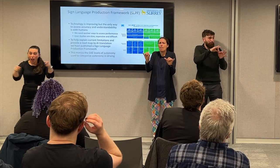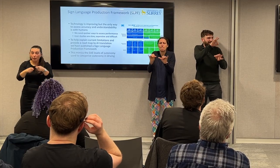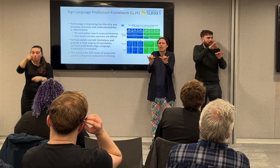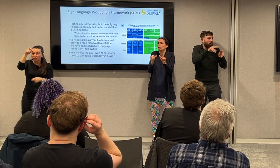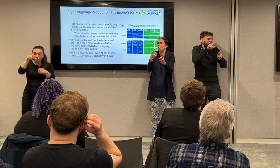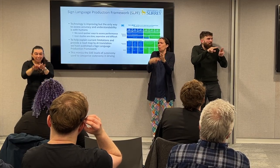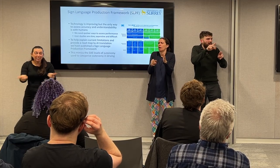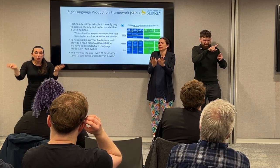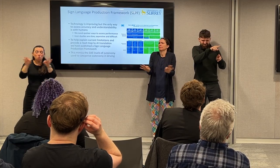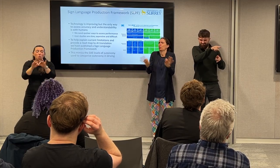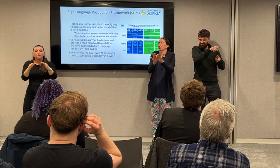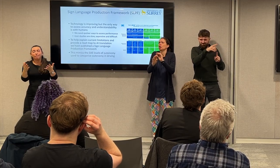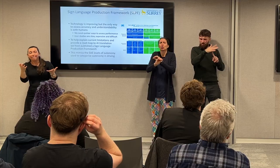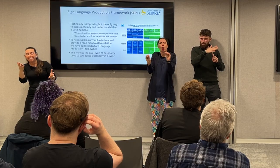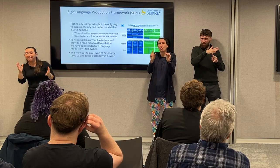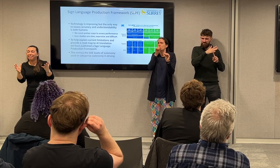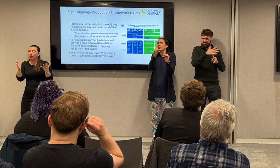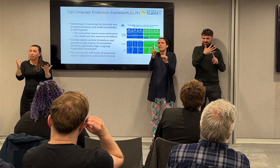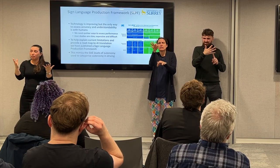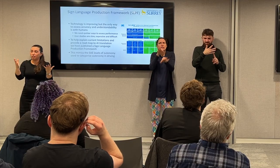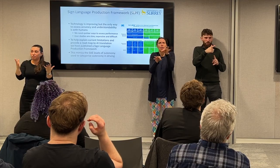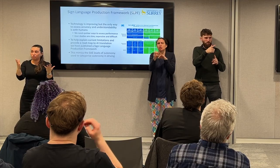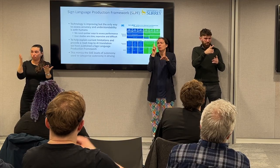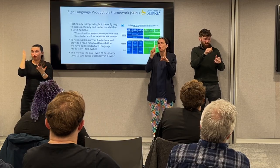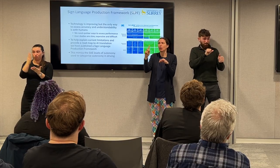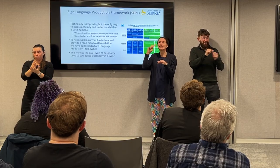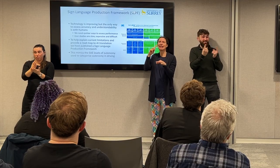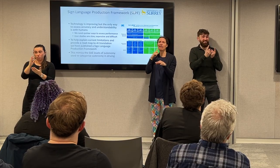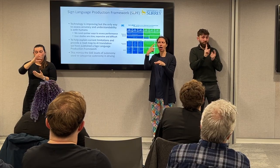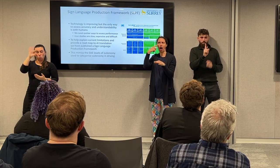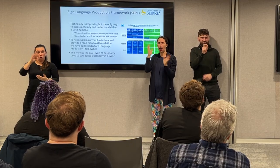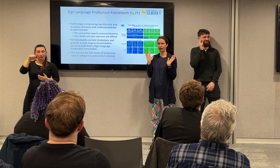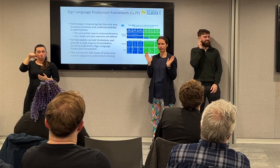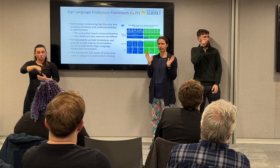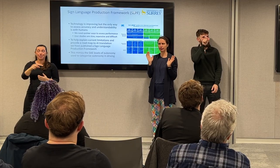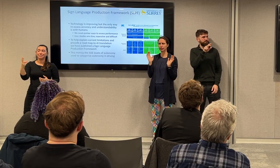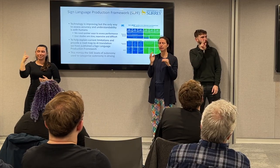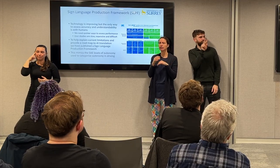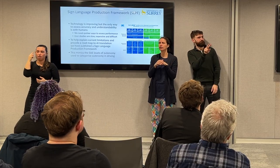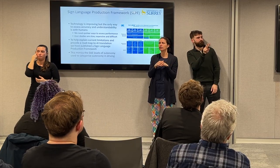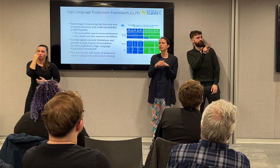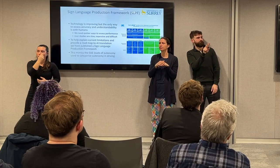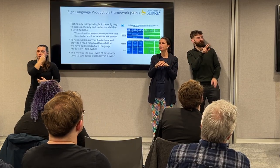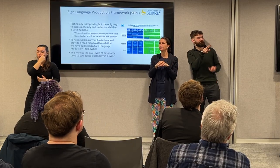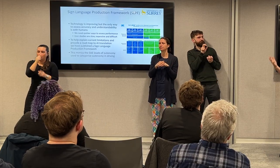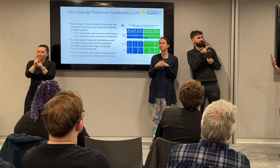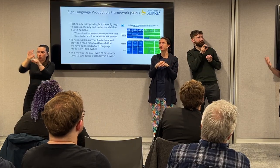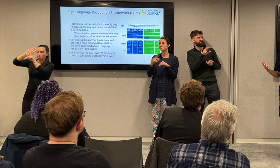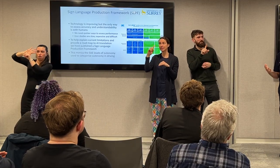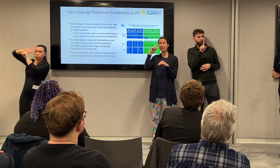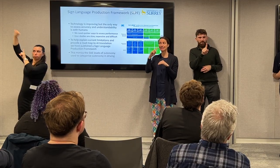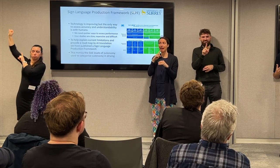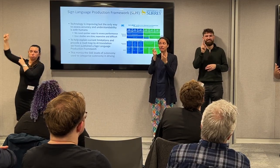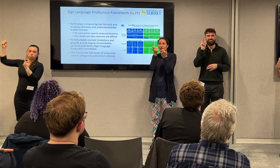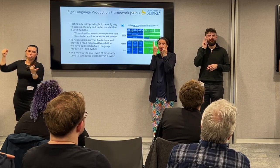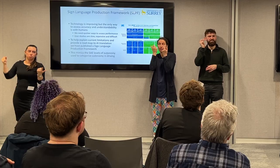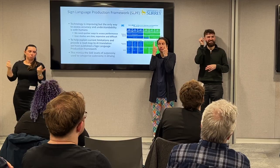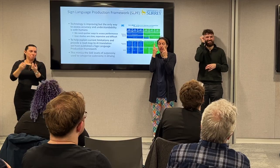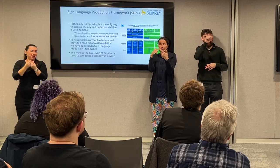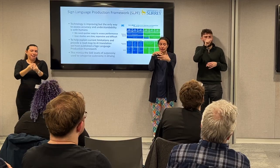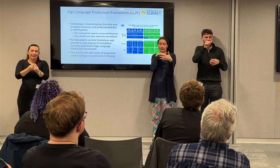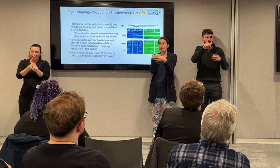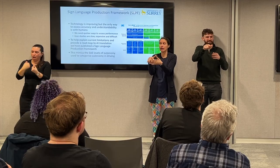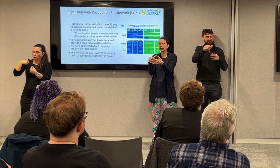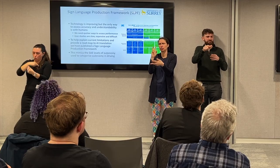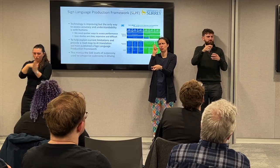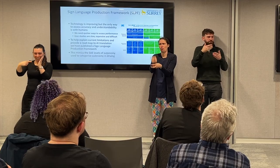there's no real substitute for a deaf eye, right? So, but doing deaf intelligibility studies and things is